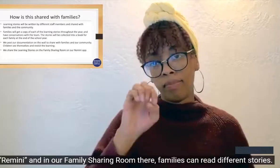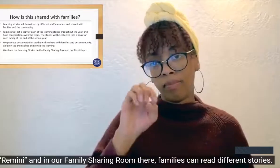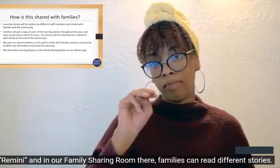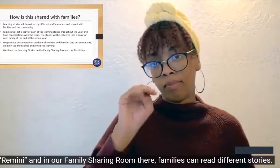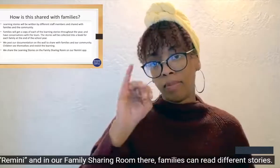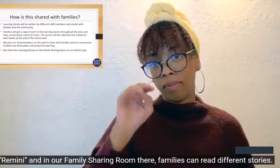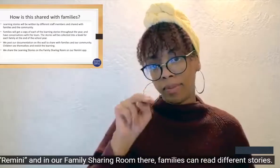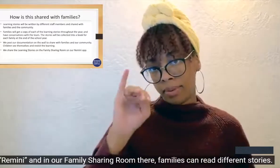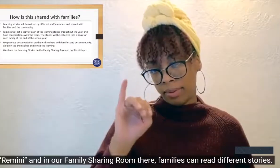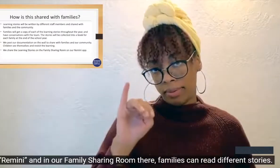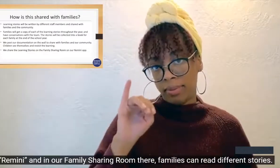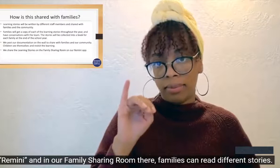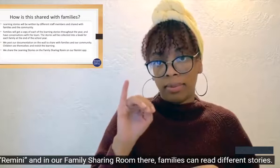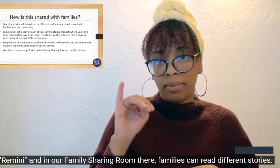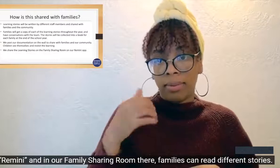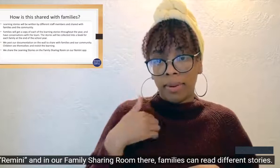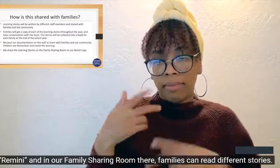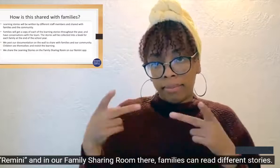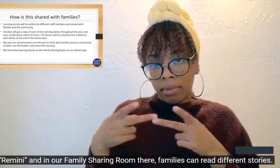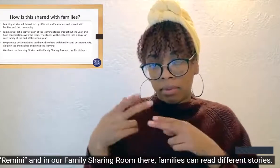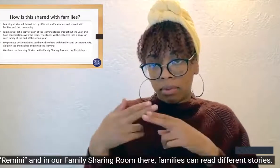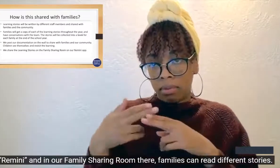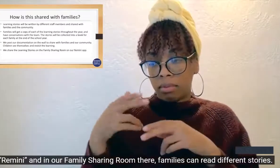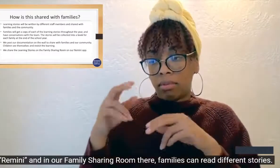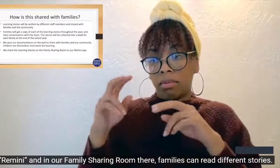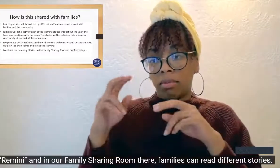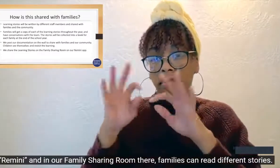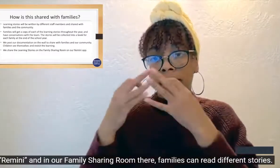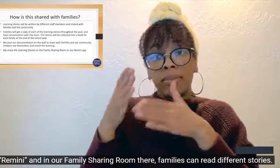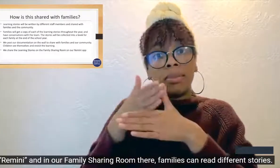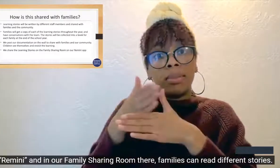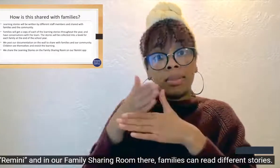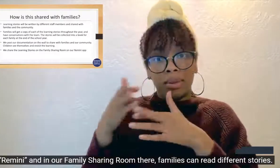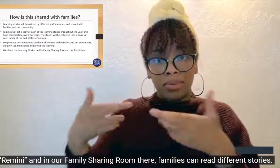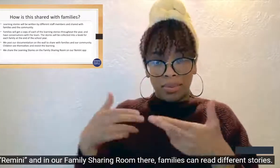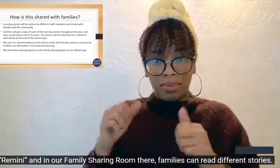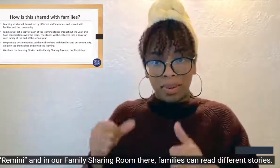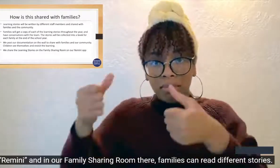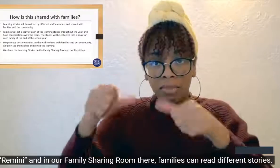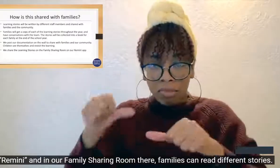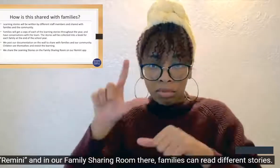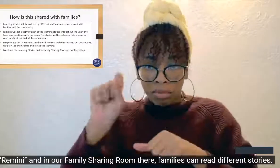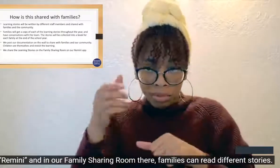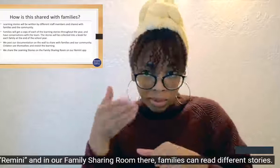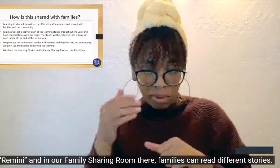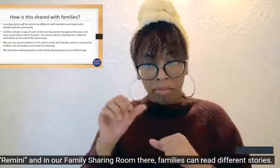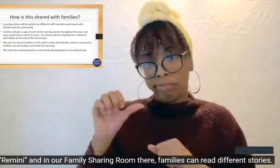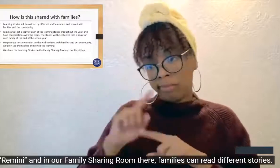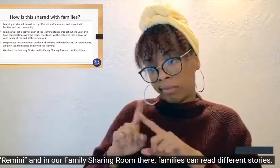shared in what we call Remini, which is our family sharing room. So families have